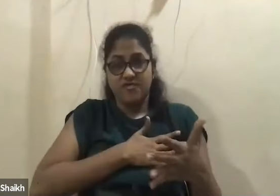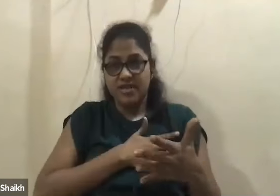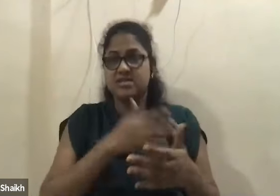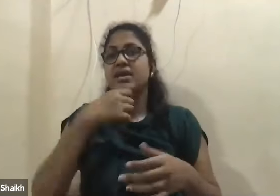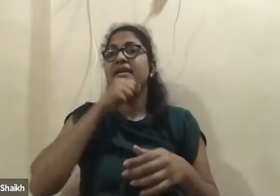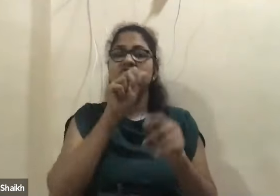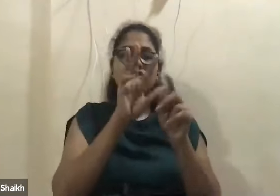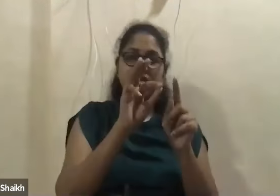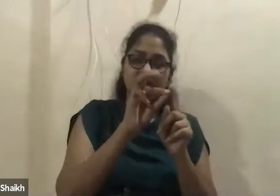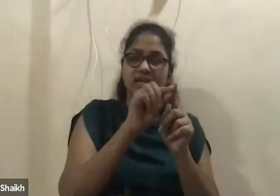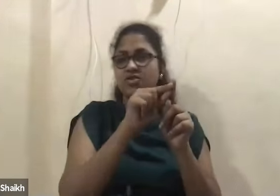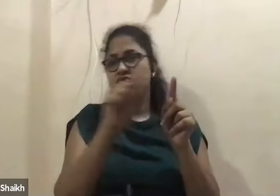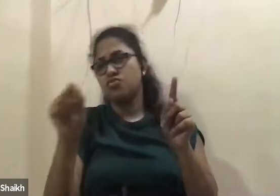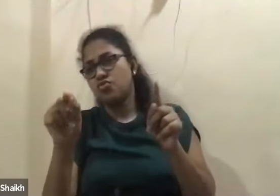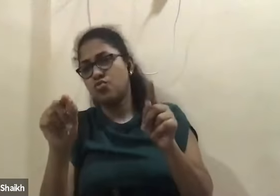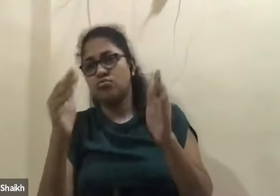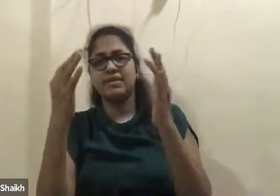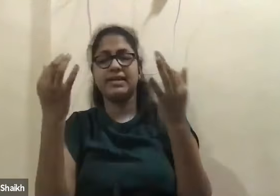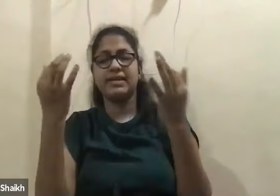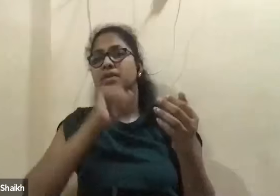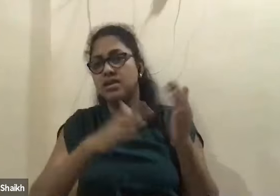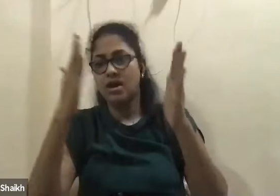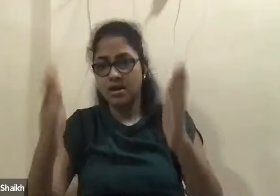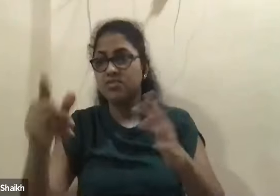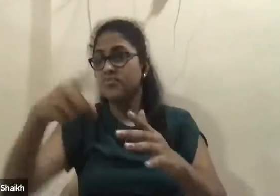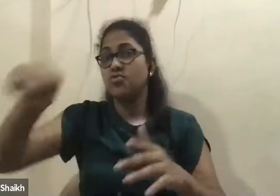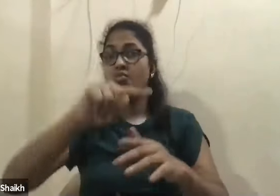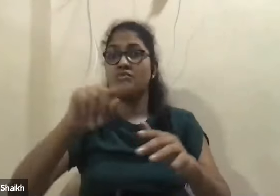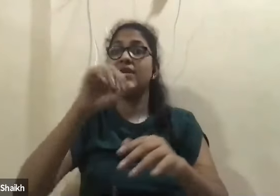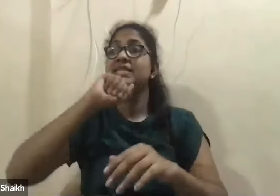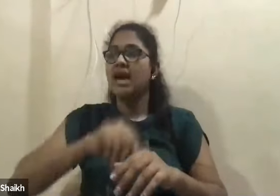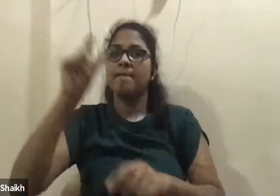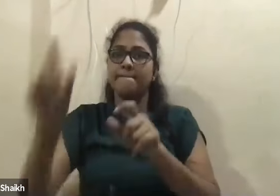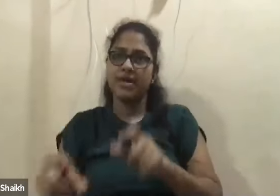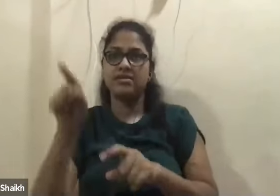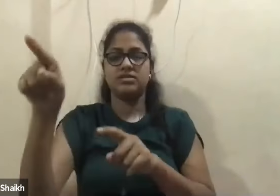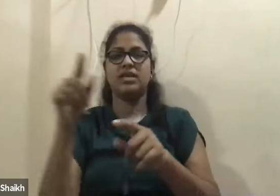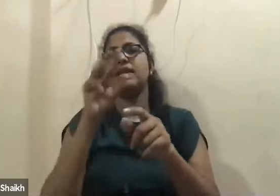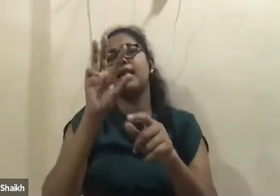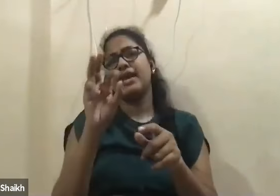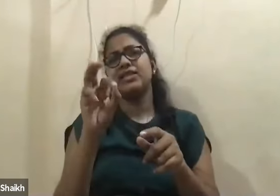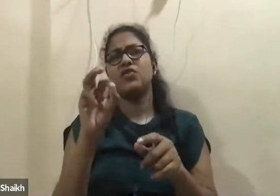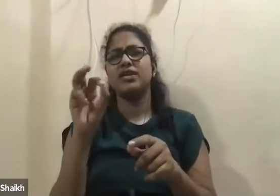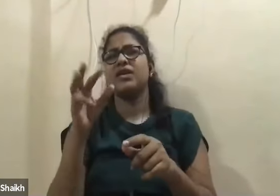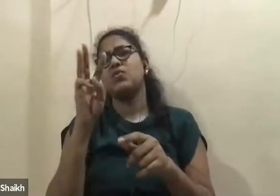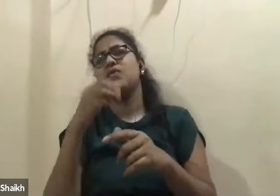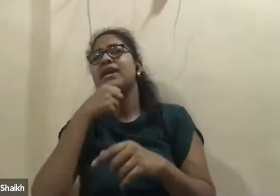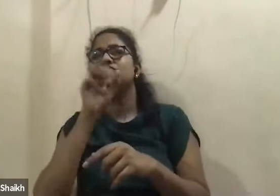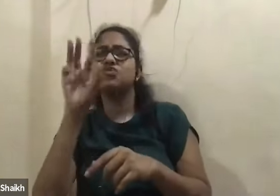the age which varies, so that they somebody will be there. The young person should be at least in 30s or late 30s, so that it will